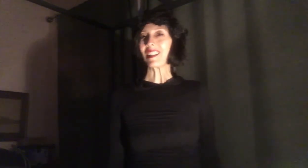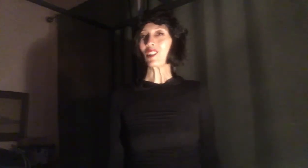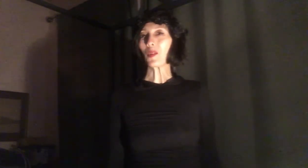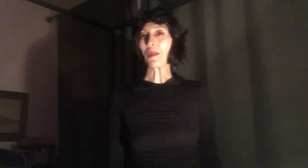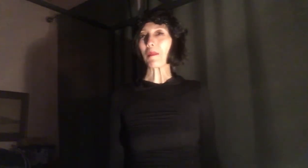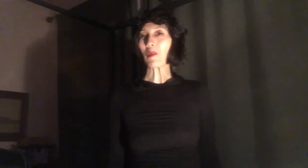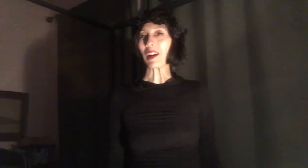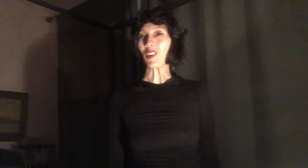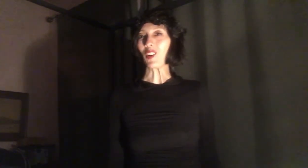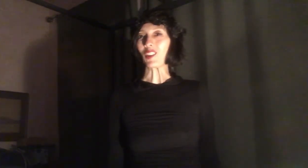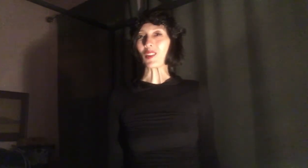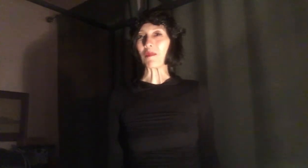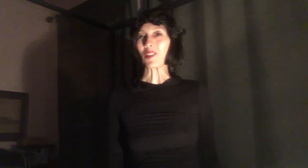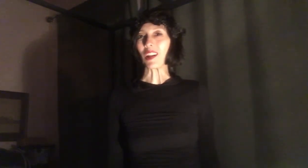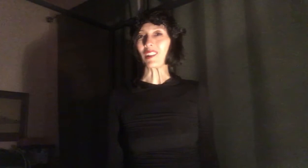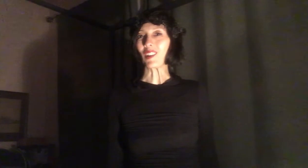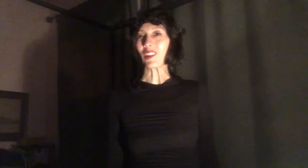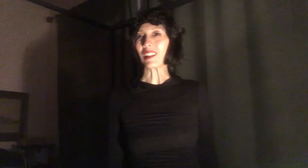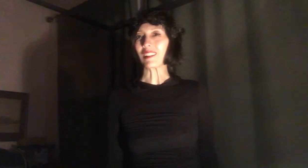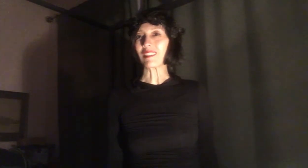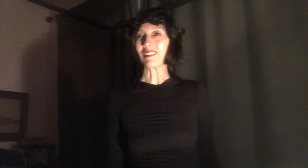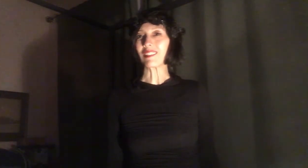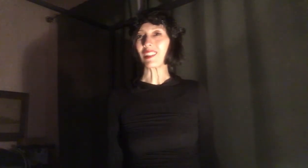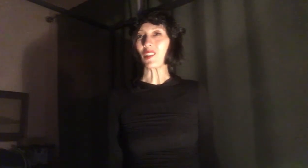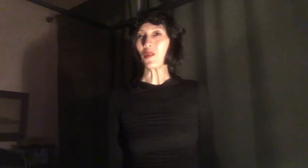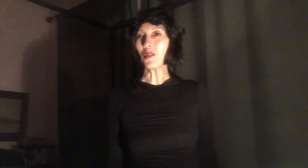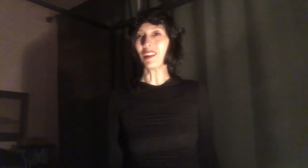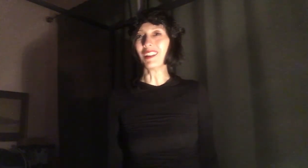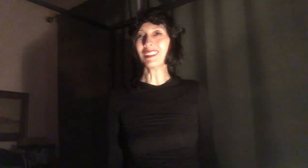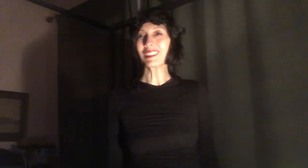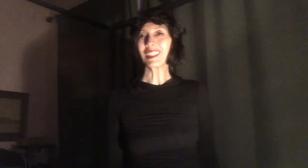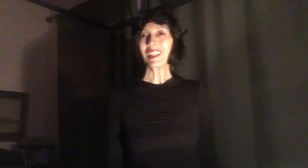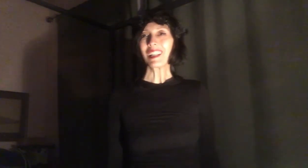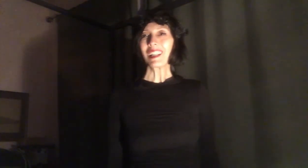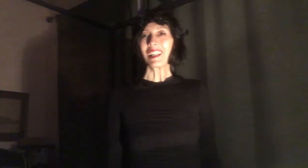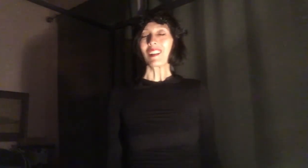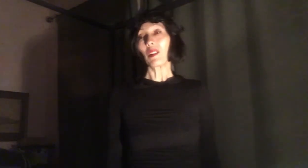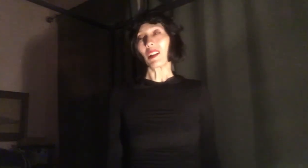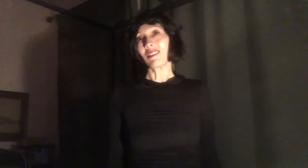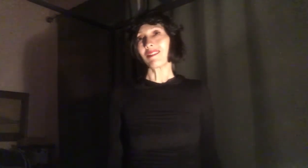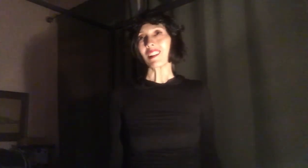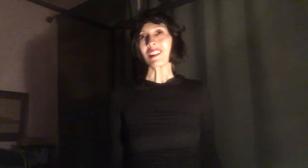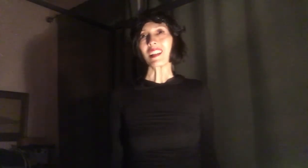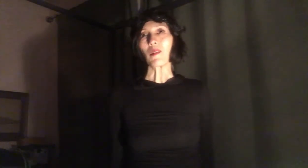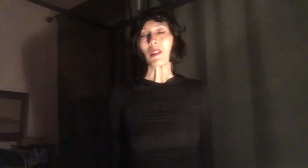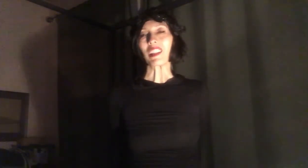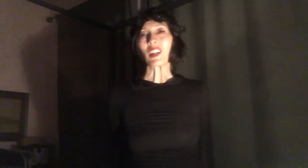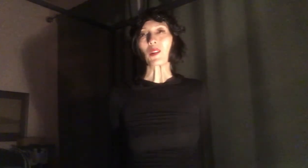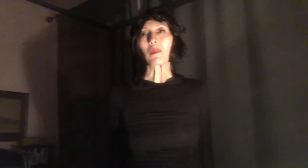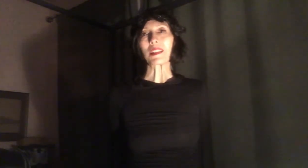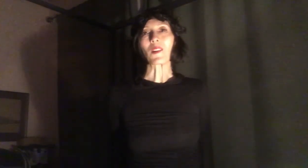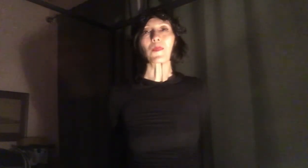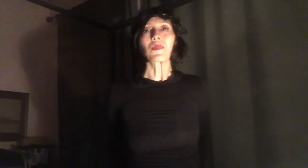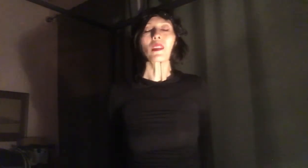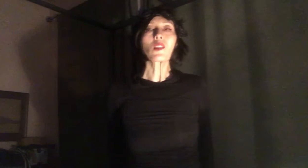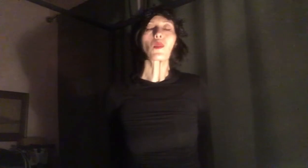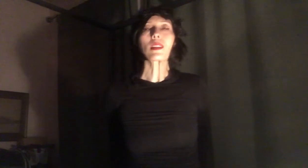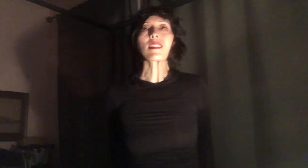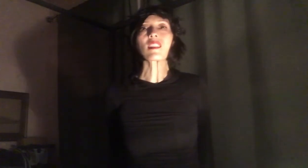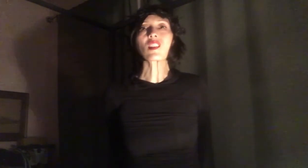don't remember where to look, so I'm trying to look at you. Well, I'll see when the video comes up. So this is a